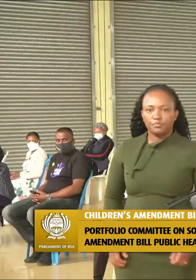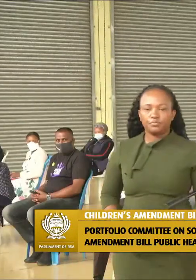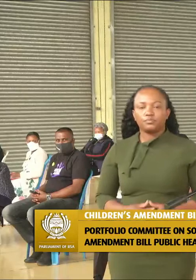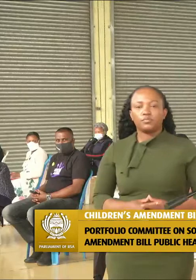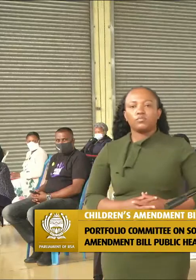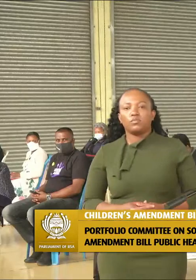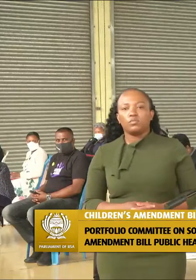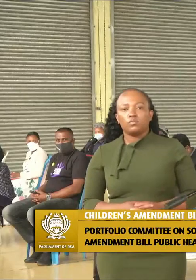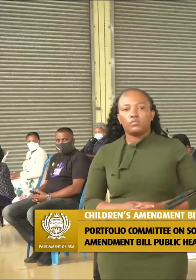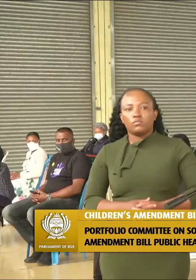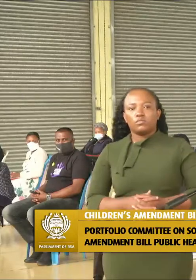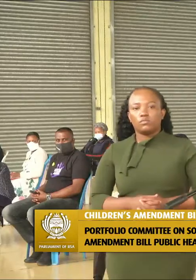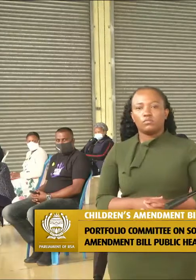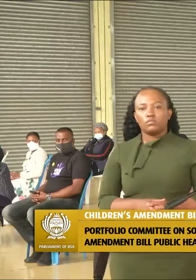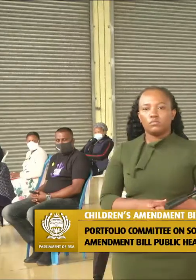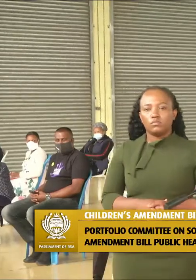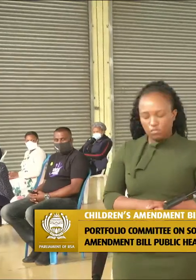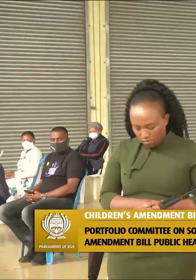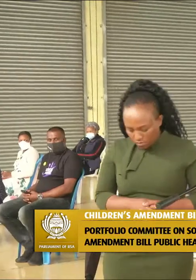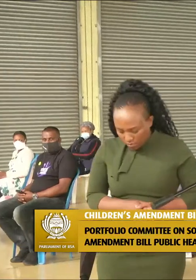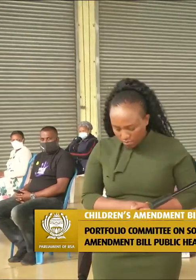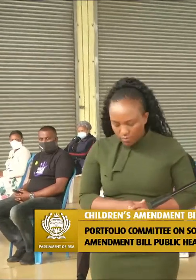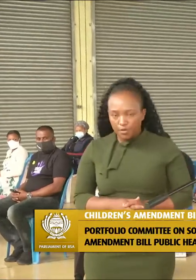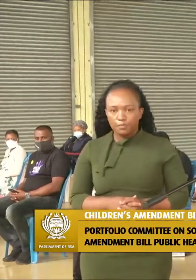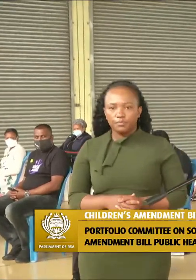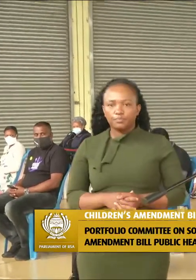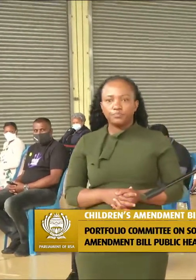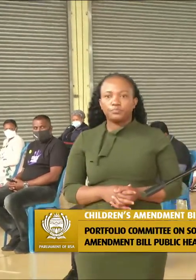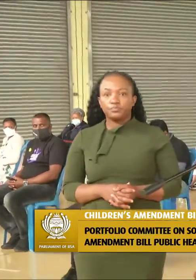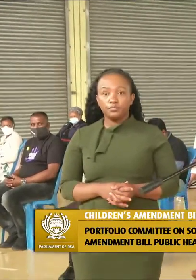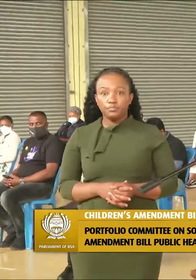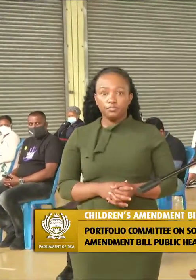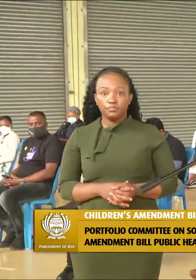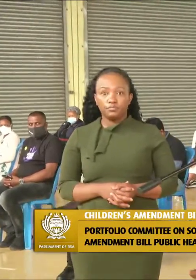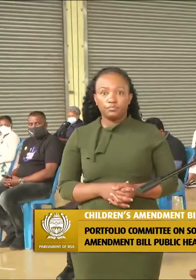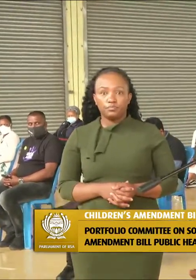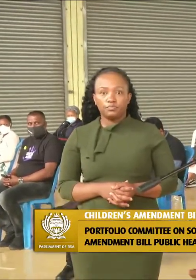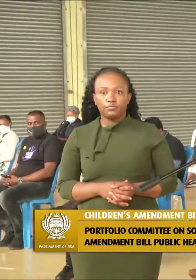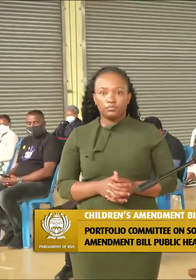3,000 or 2,000. It's just an example. That's a plea.